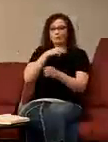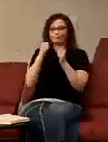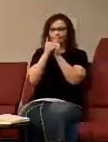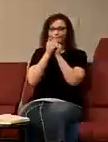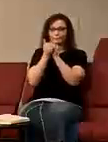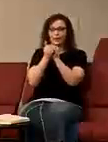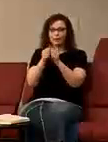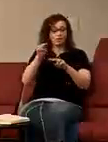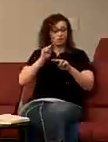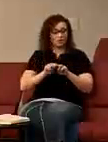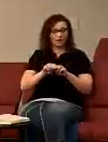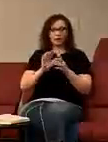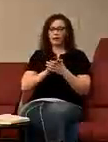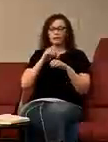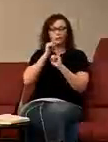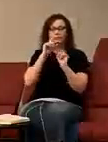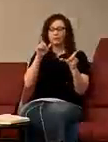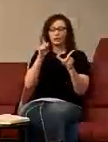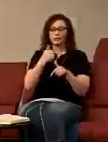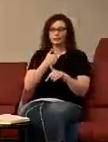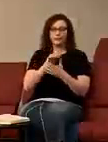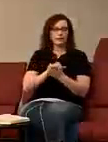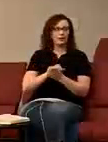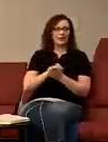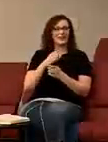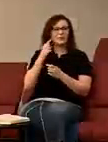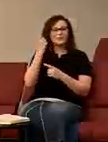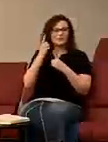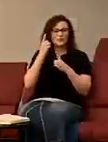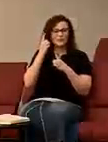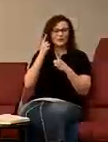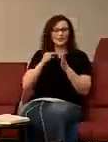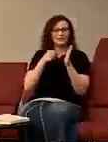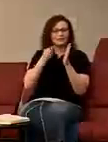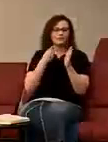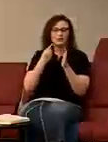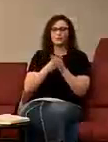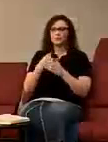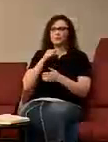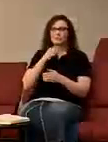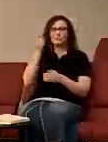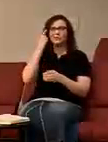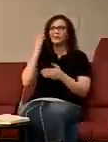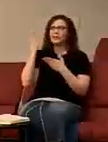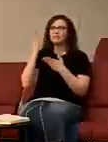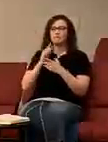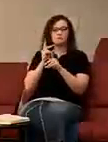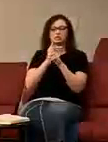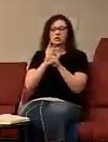mean, it's amazing to me. And we think sometimes that he can't take care of our problems, you know. But